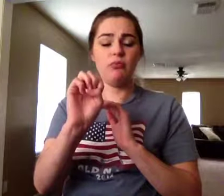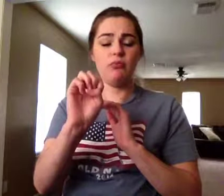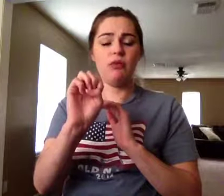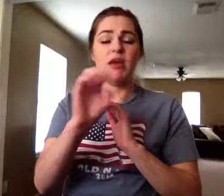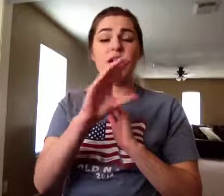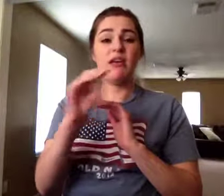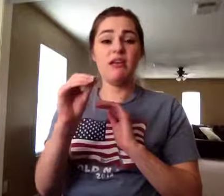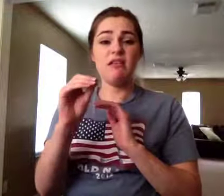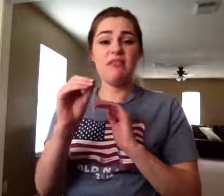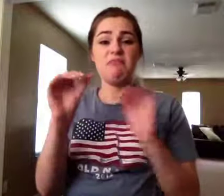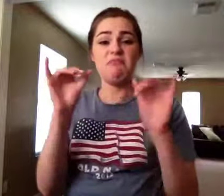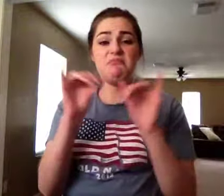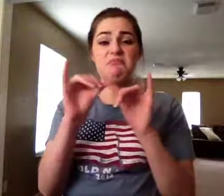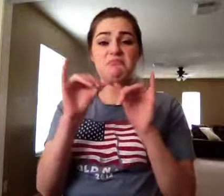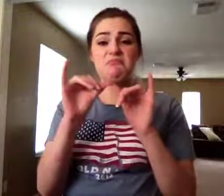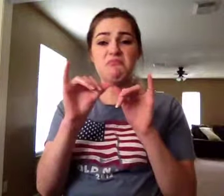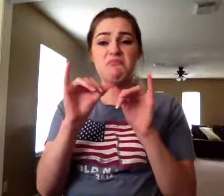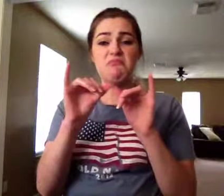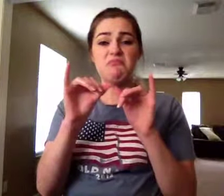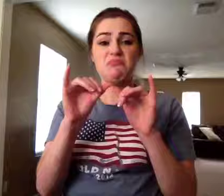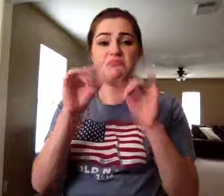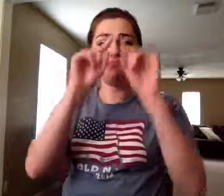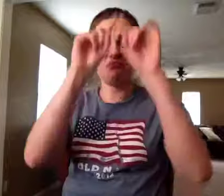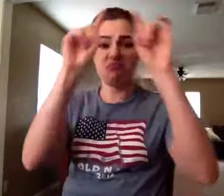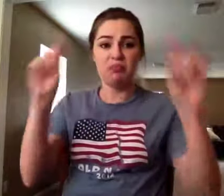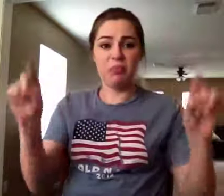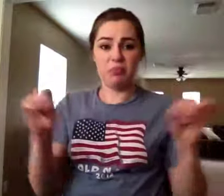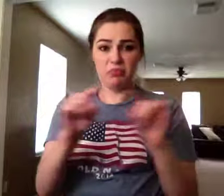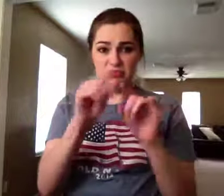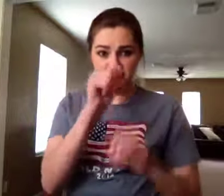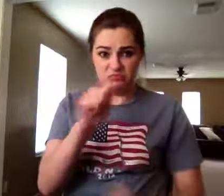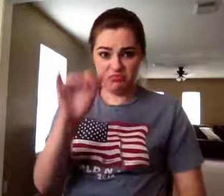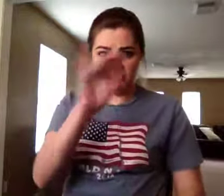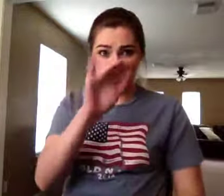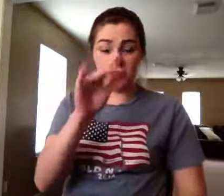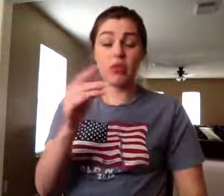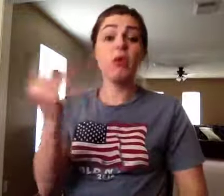not realize it now, but one day these formulas will be really useful to you all.